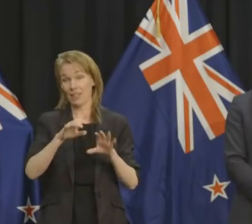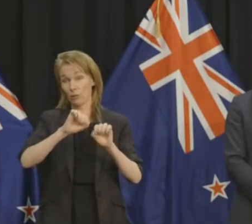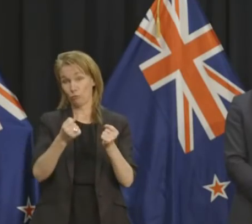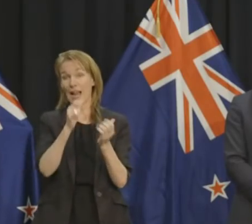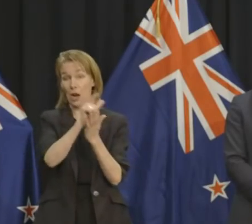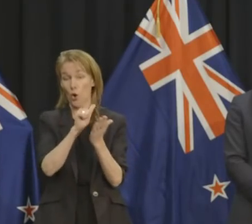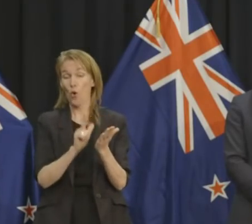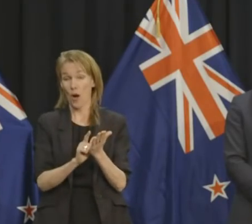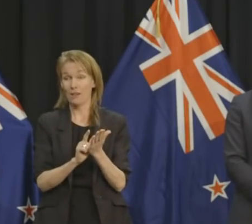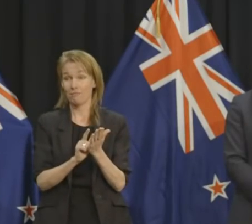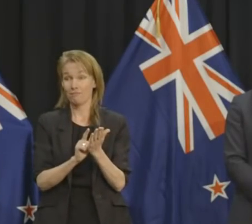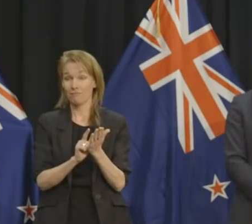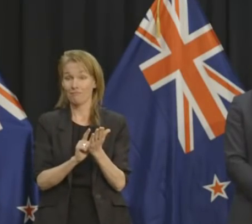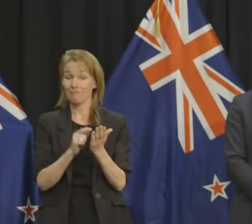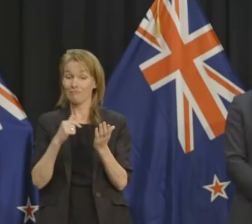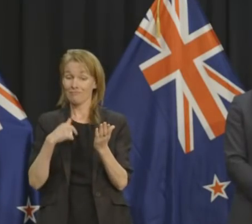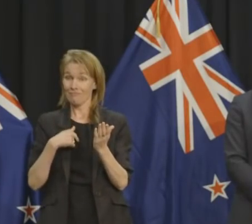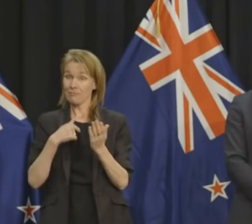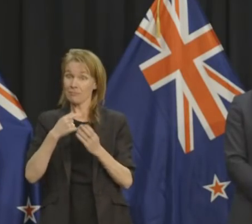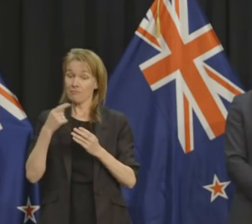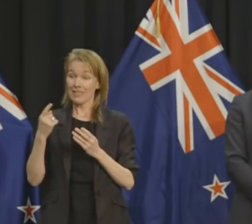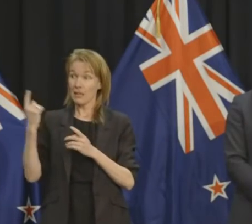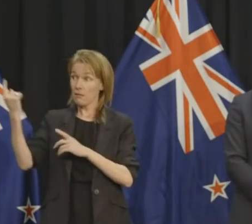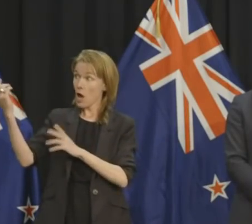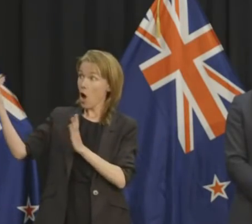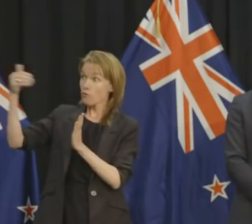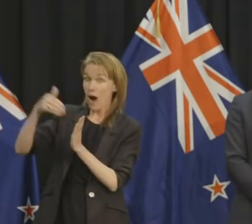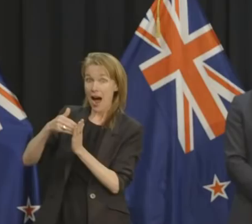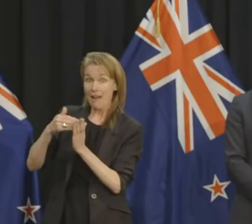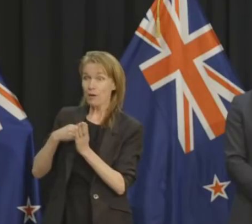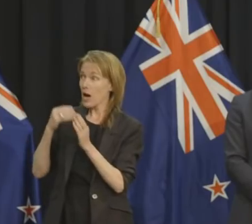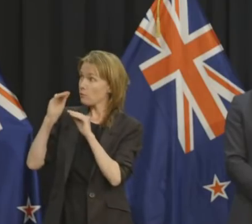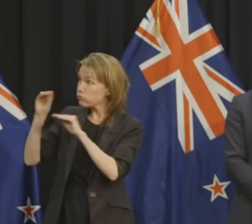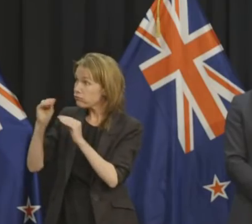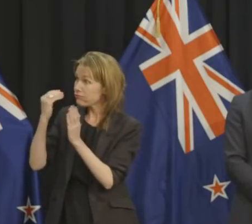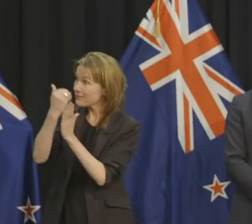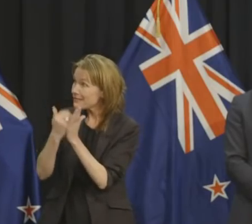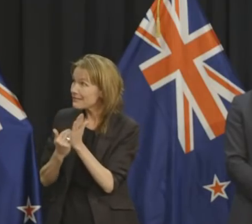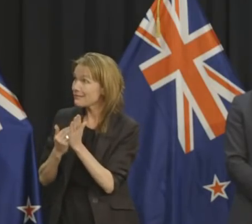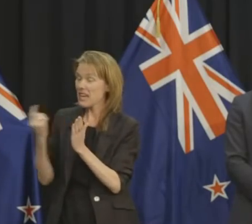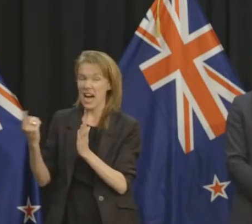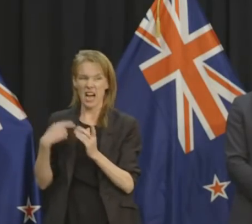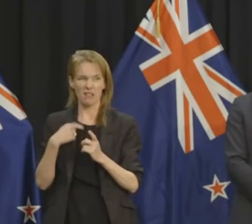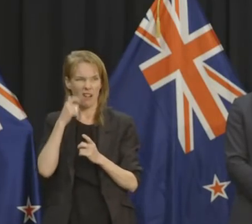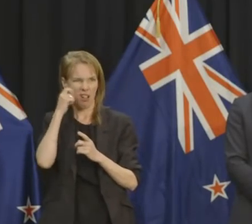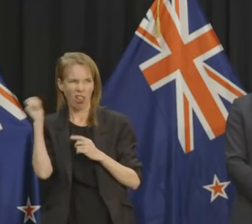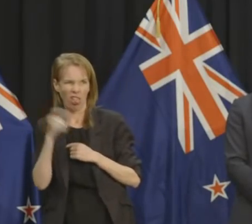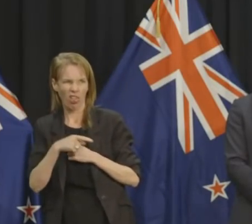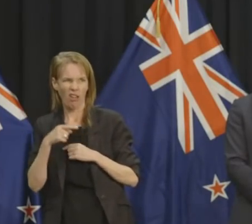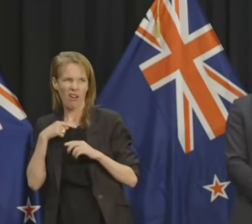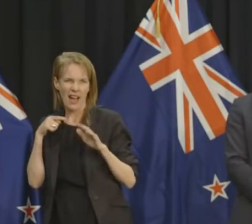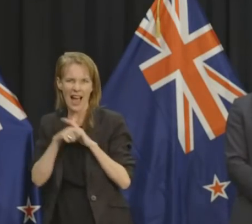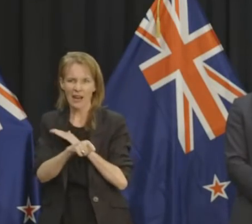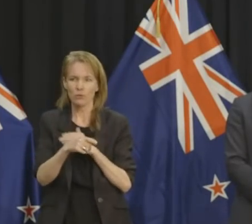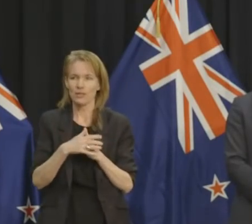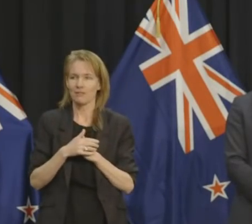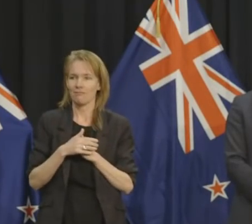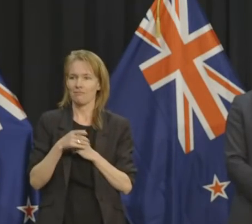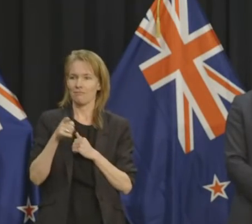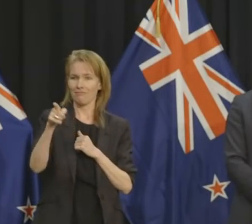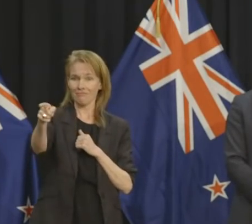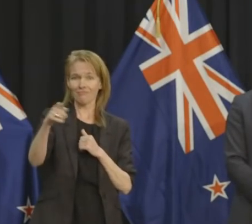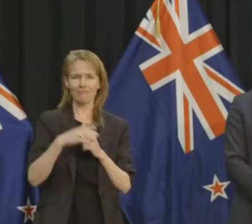law. It was made clear to them that that was not acceptable, and they still chose to do it. Time. To assure the What did he so residents? urgently need